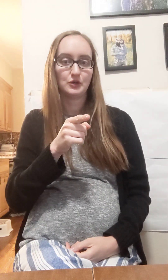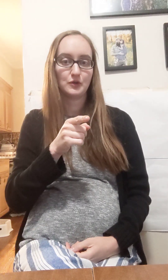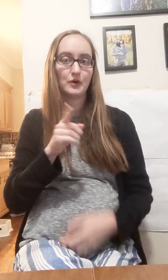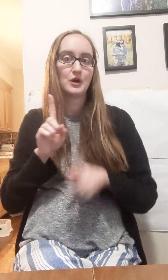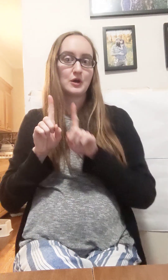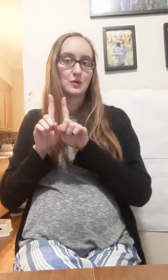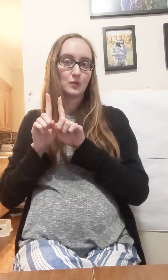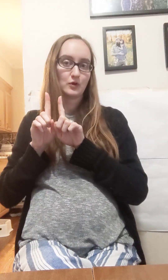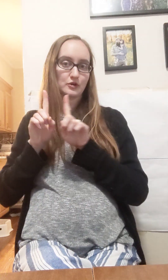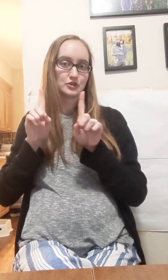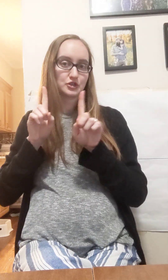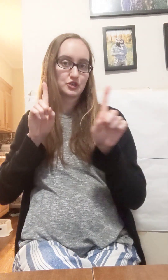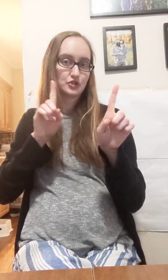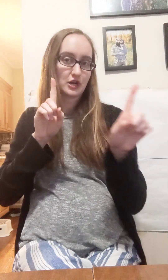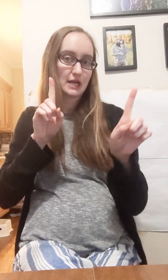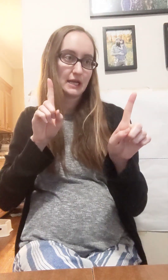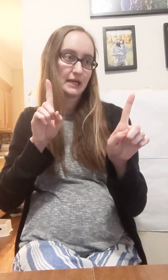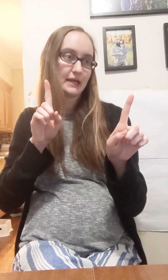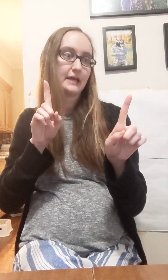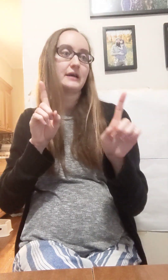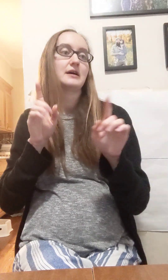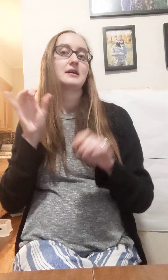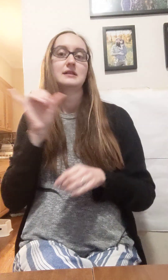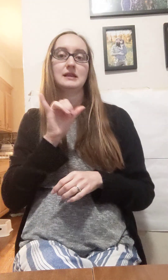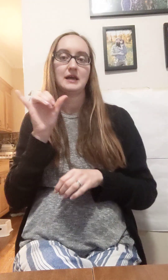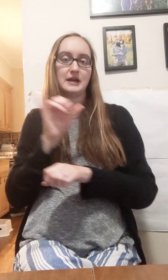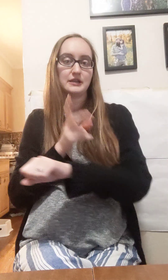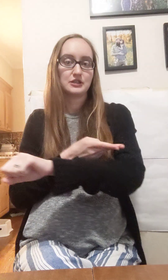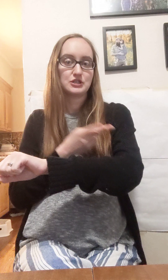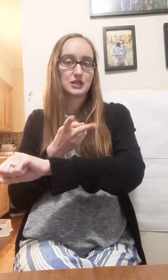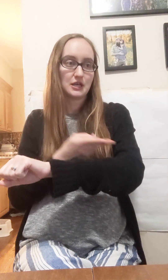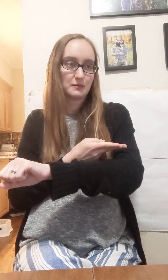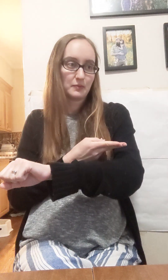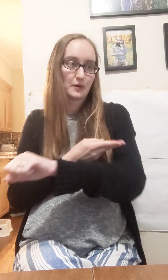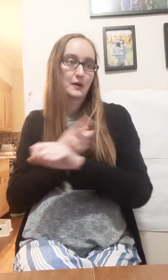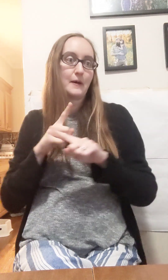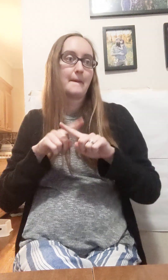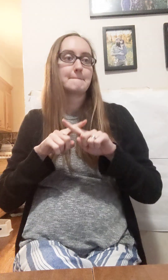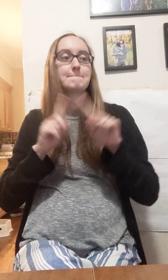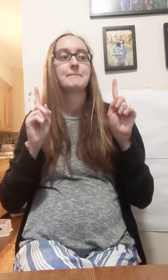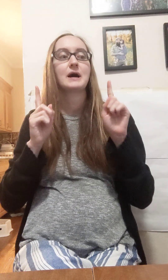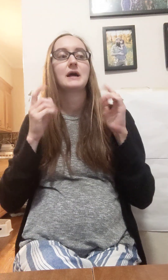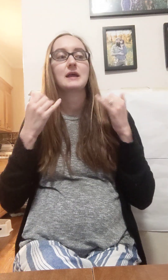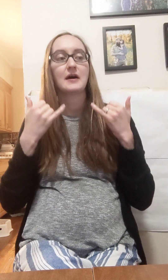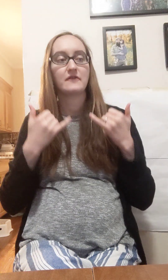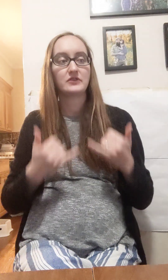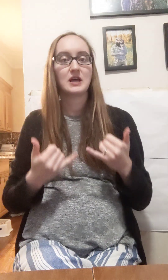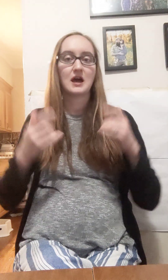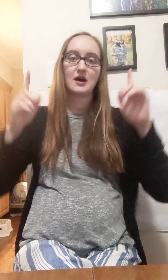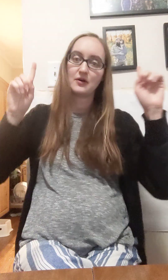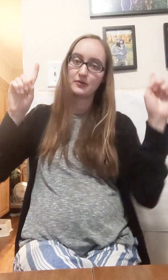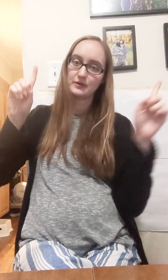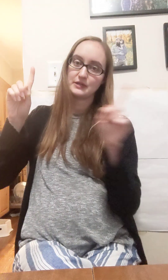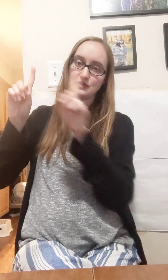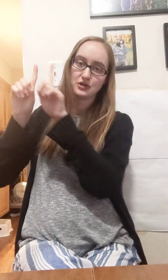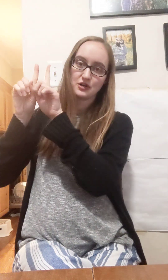you were straying like sheep, but have now